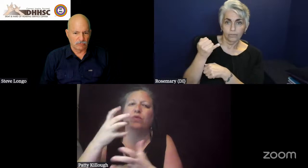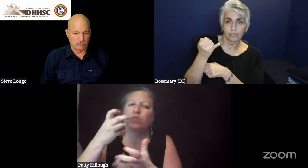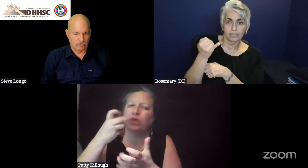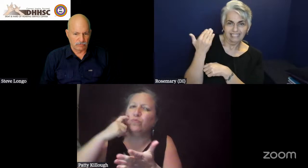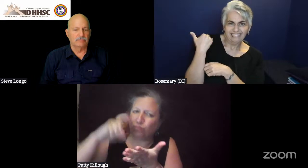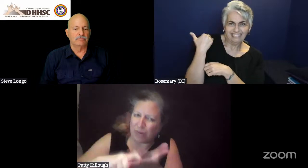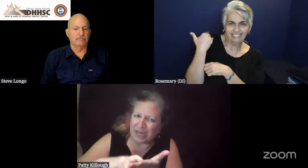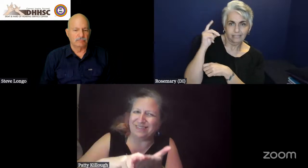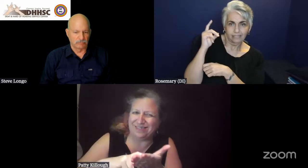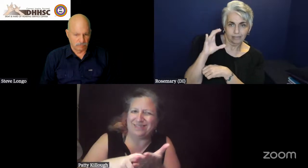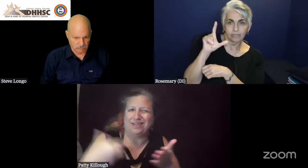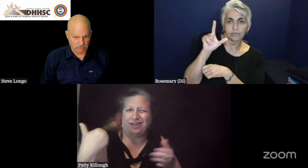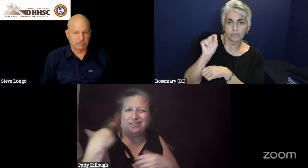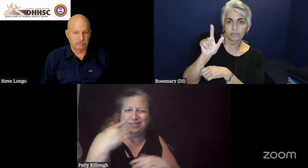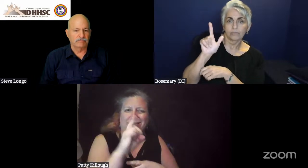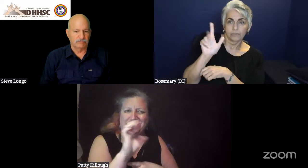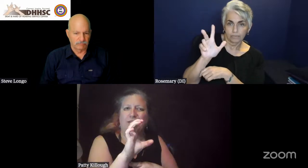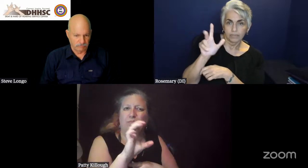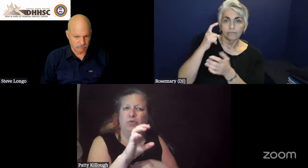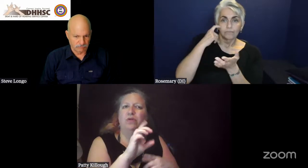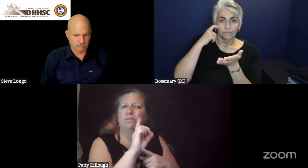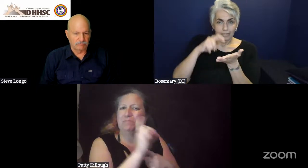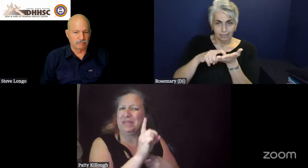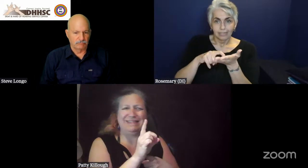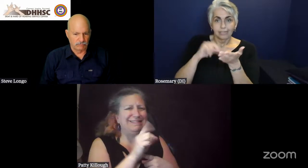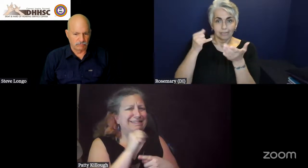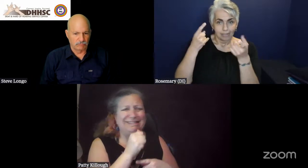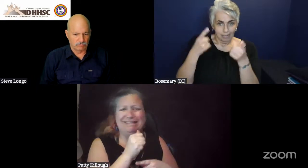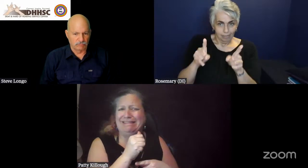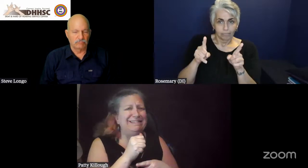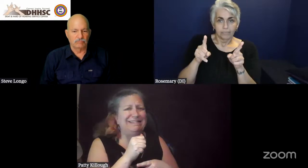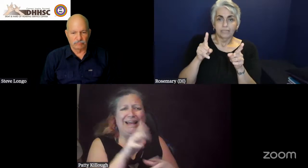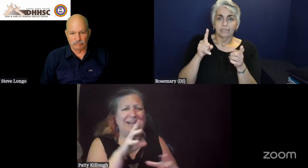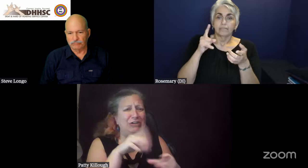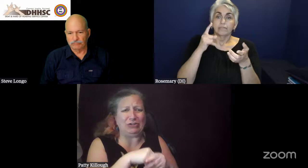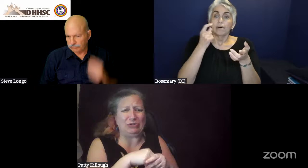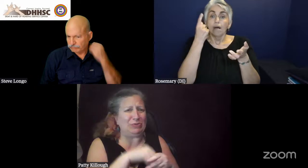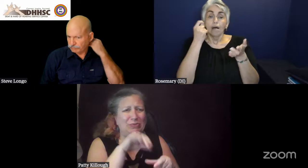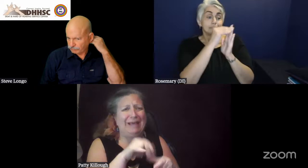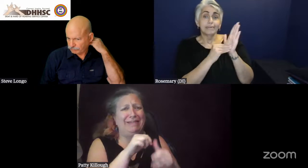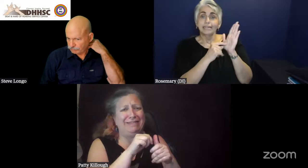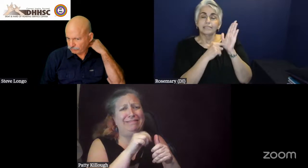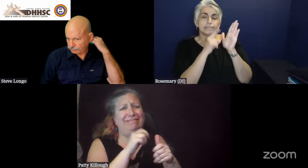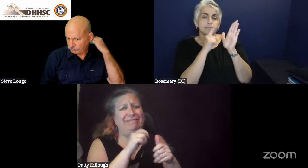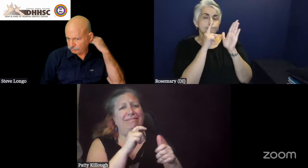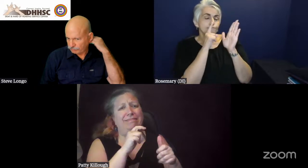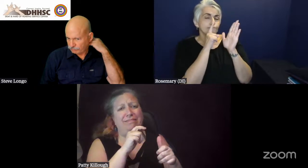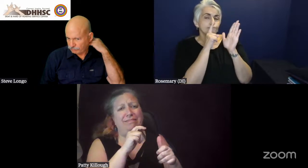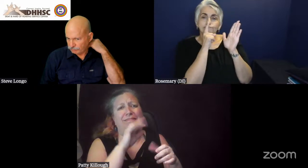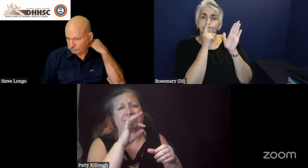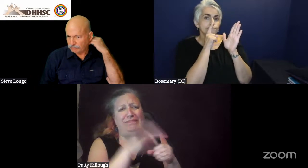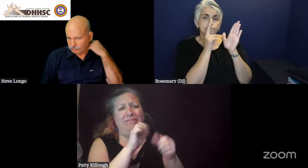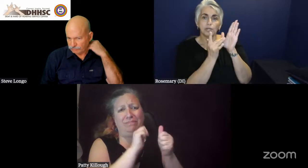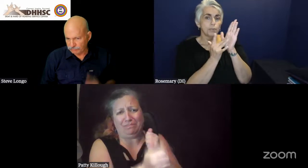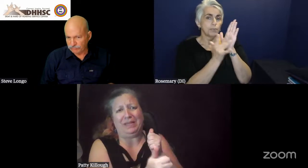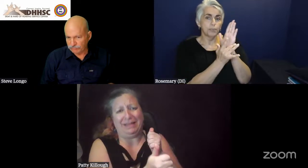passed by the majority. And we want to recognize that the December minutes did not include that